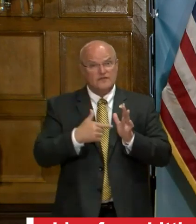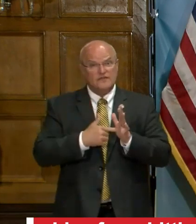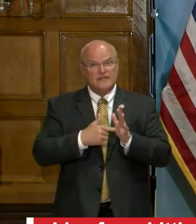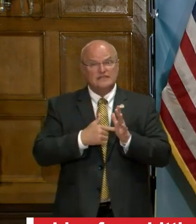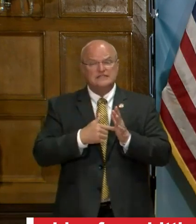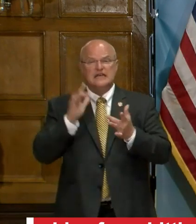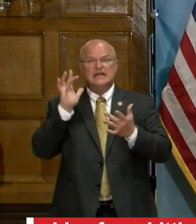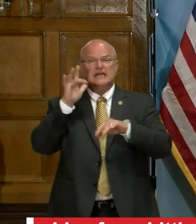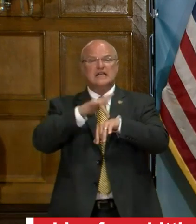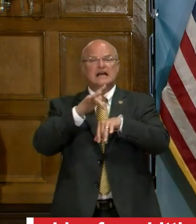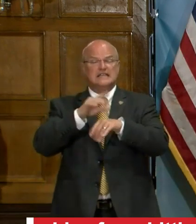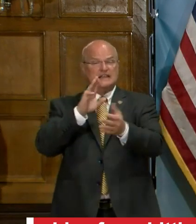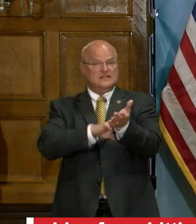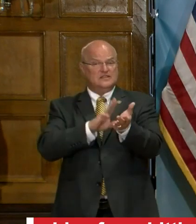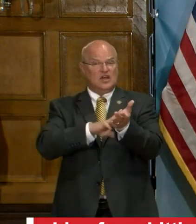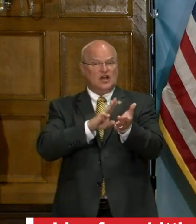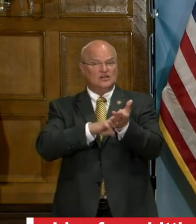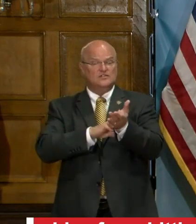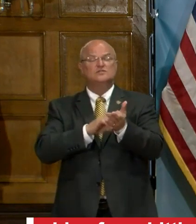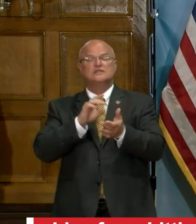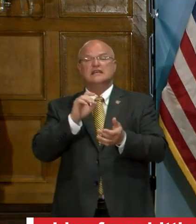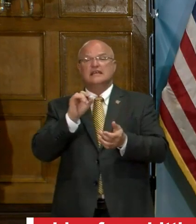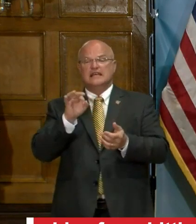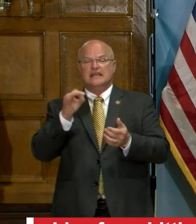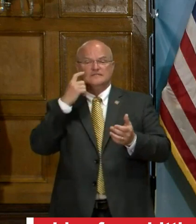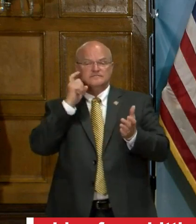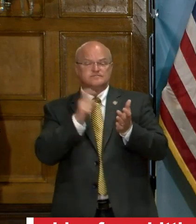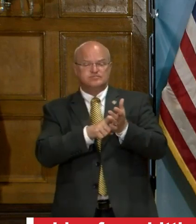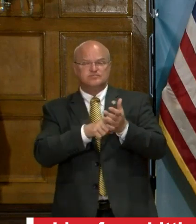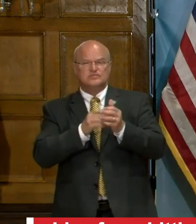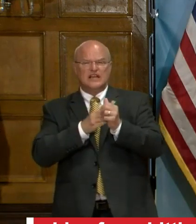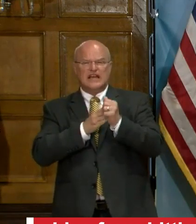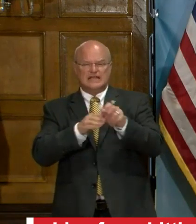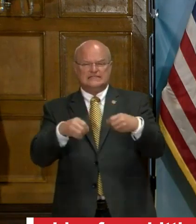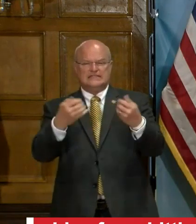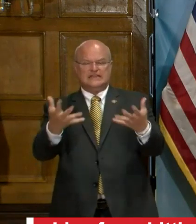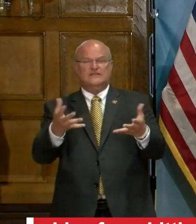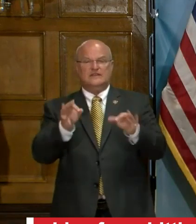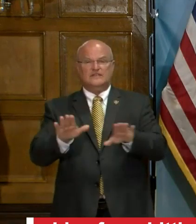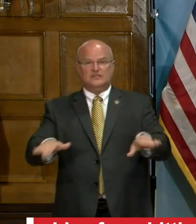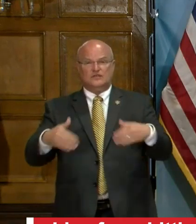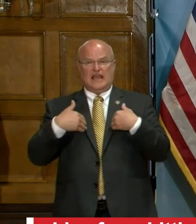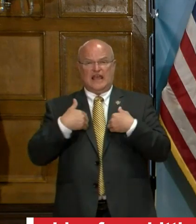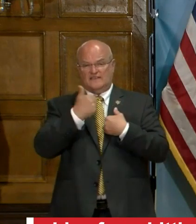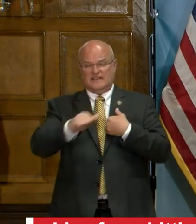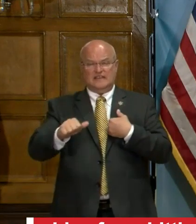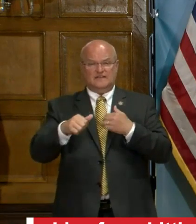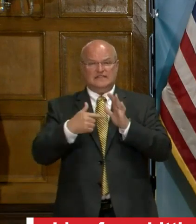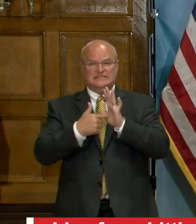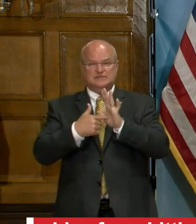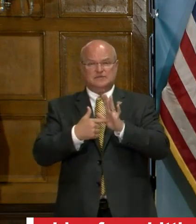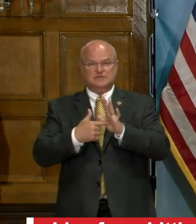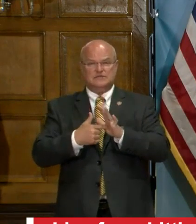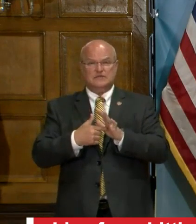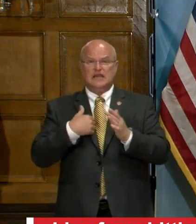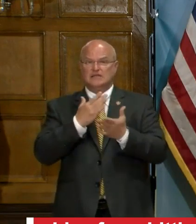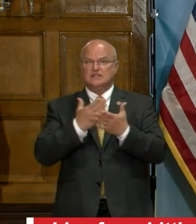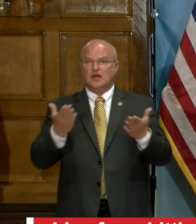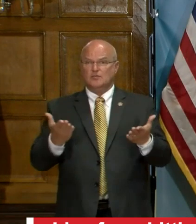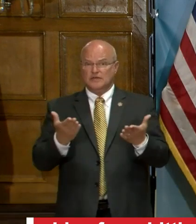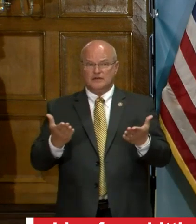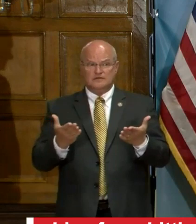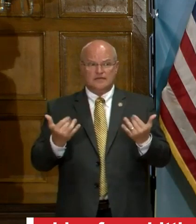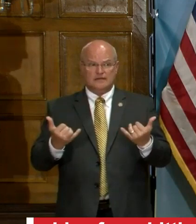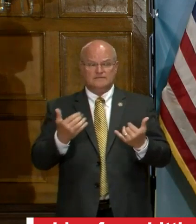to contact their physicians or their care providers so that guidance can be provided if their children have any of these symptoms. And I'll stop here